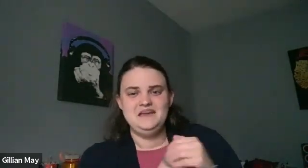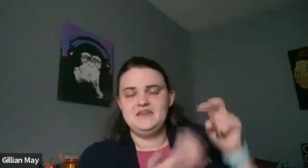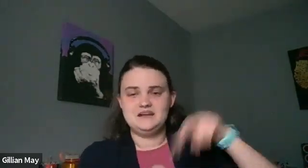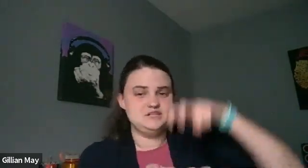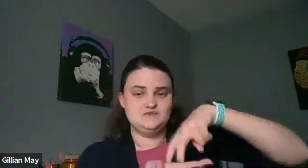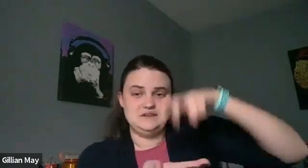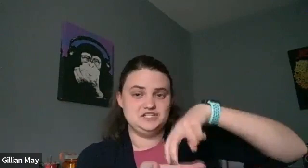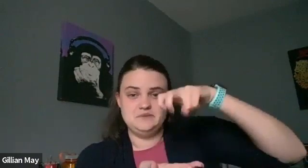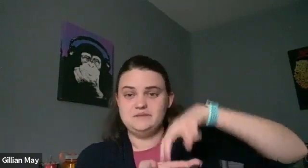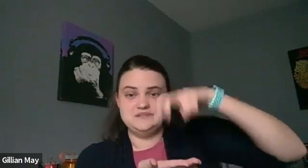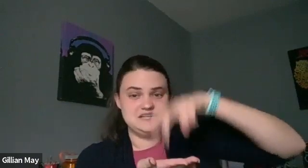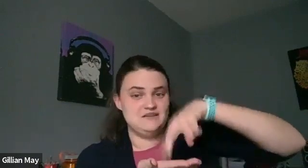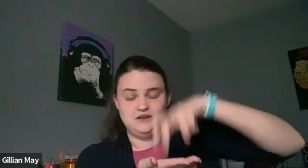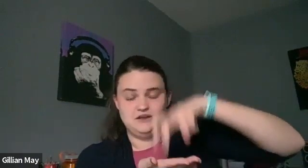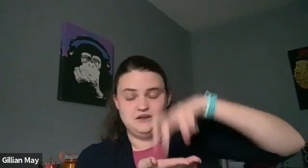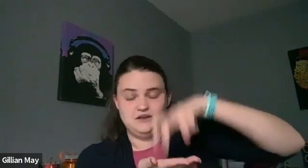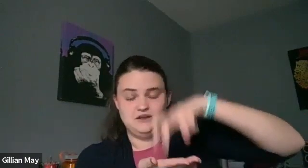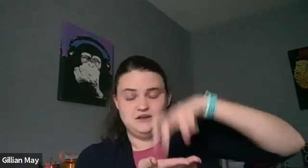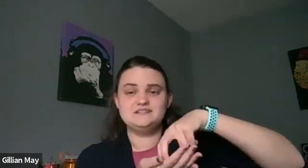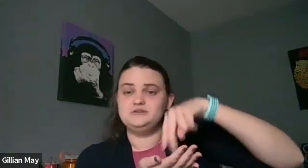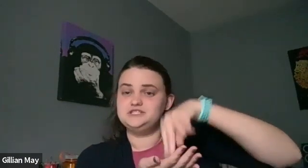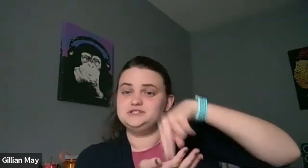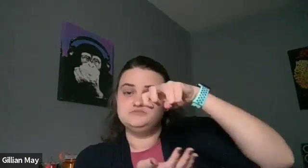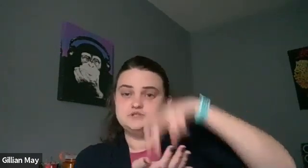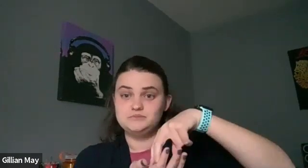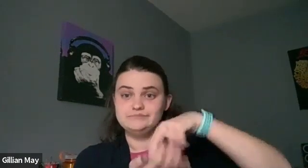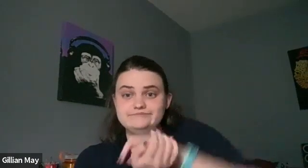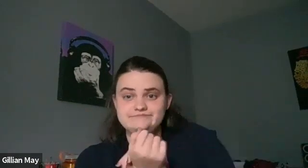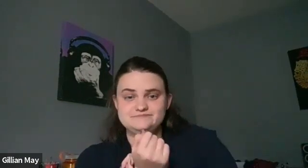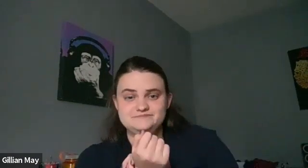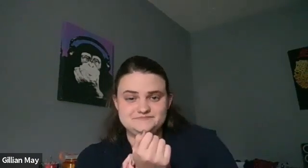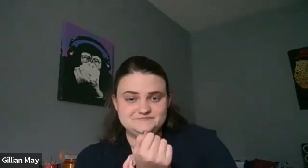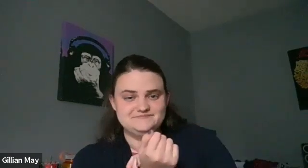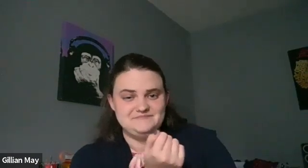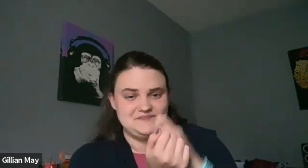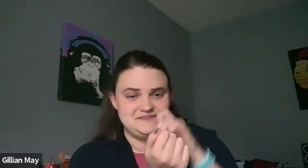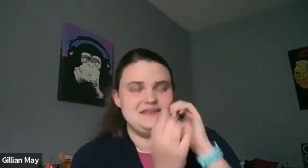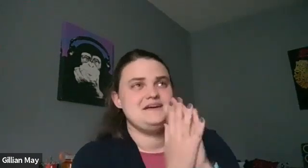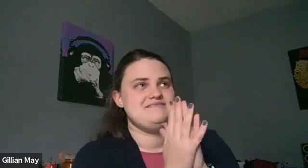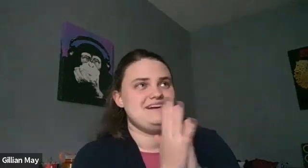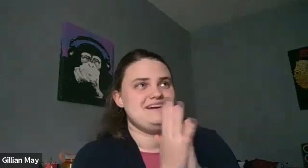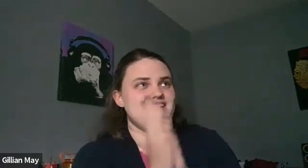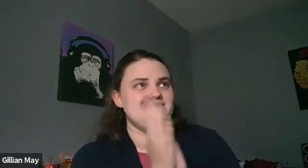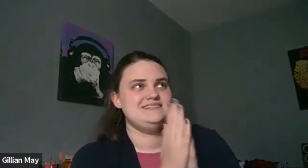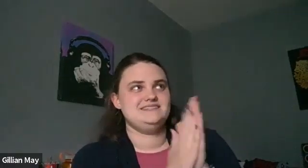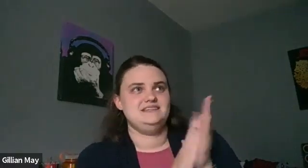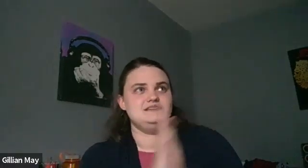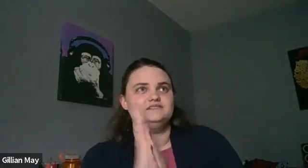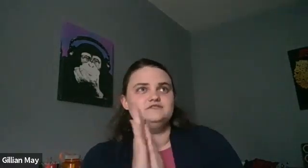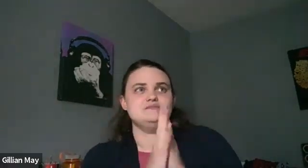And that could be just for like jumping up and down, like acting like a wild person, or just jump. All right, let's see. So